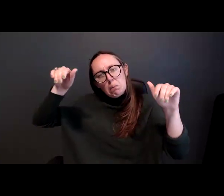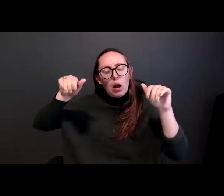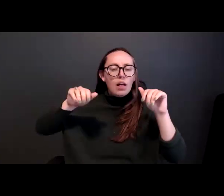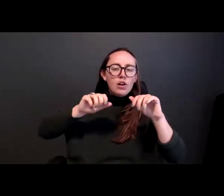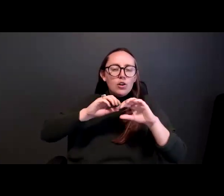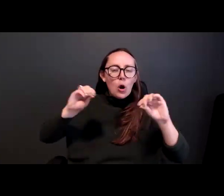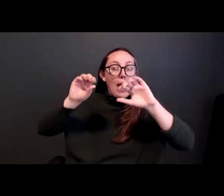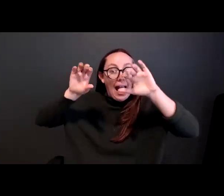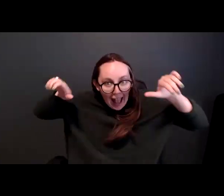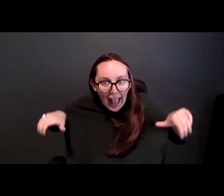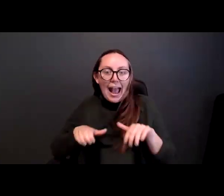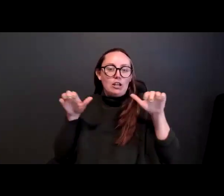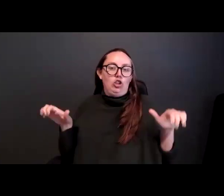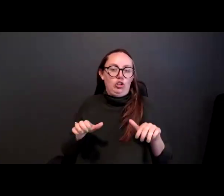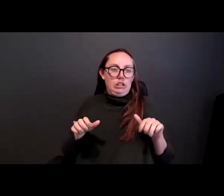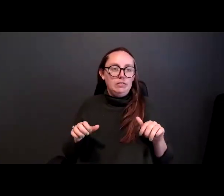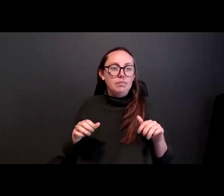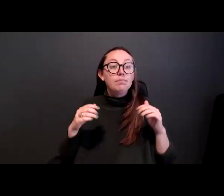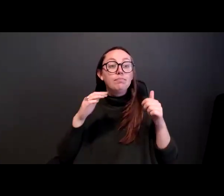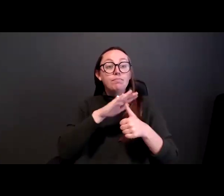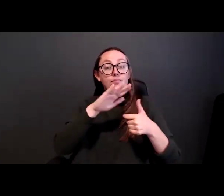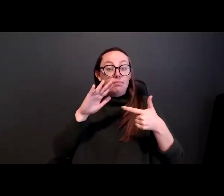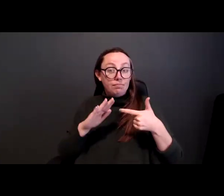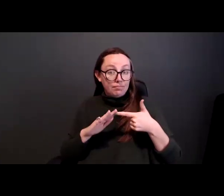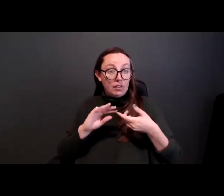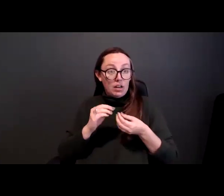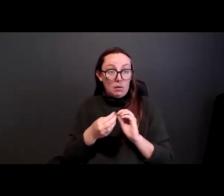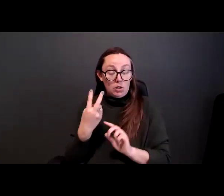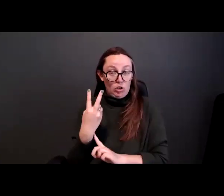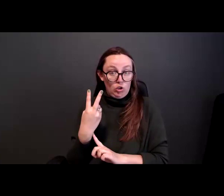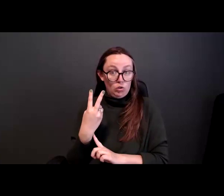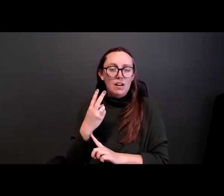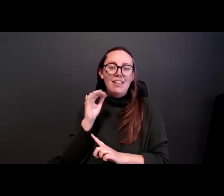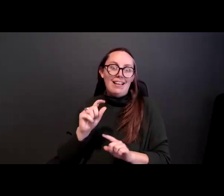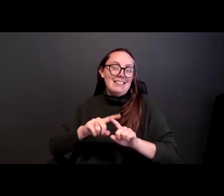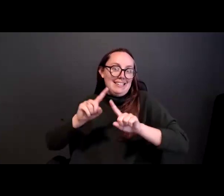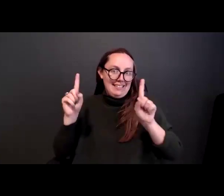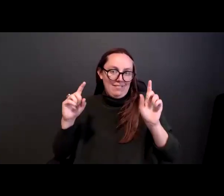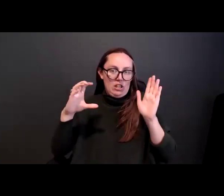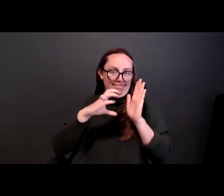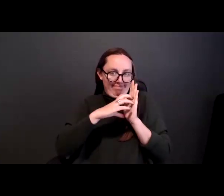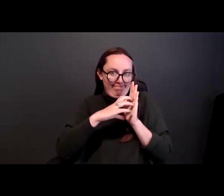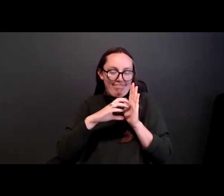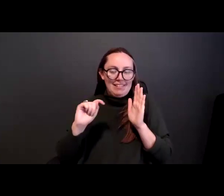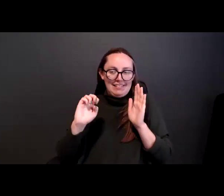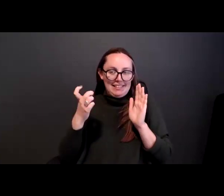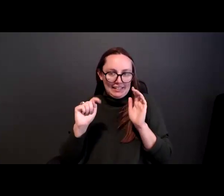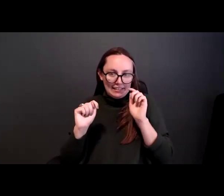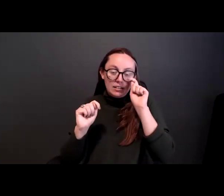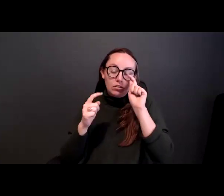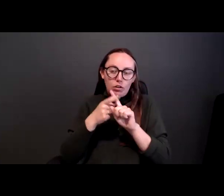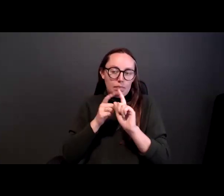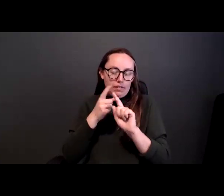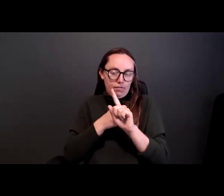So, okay, great. But then we look at monologue 2, which is a different chunk of the interview. And he